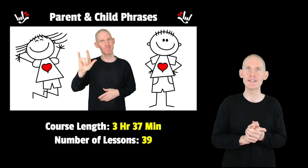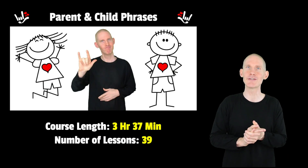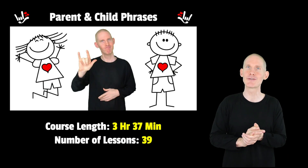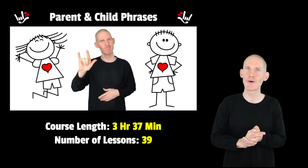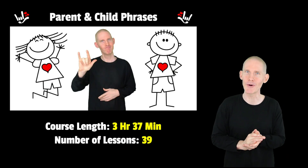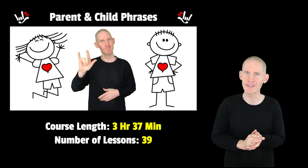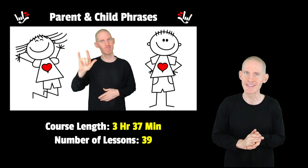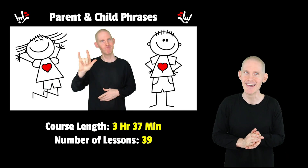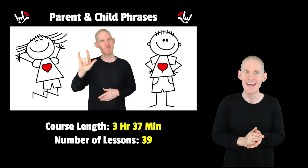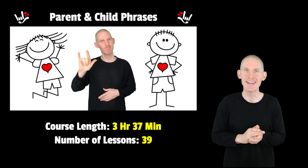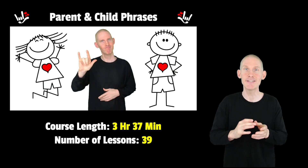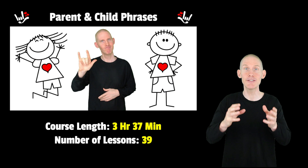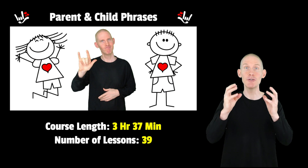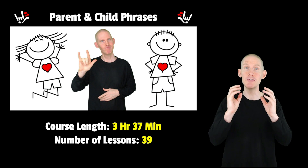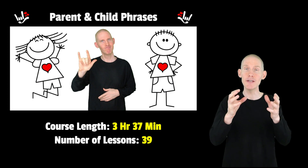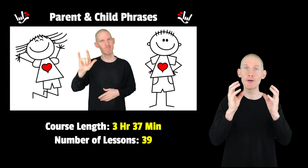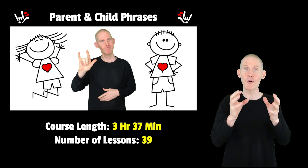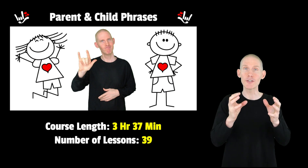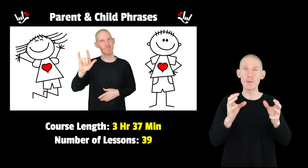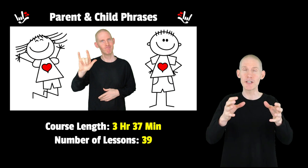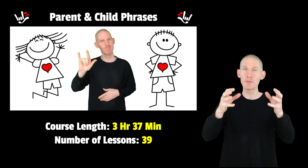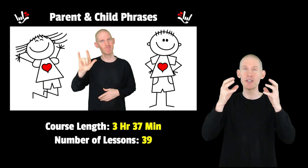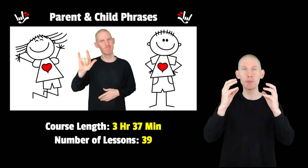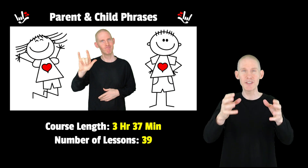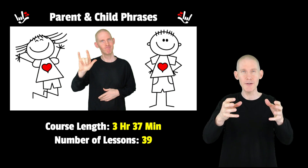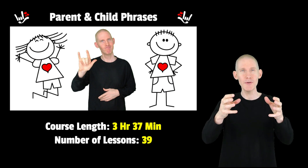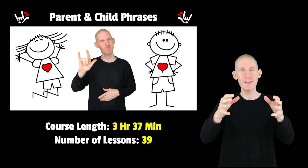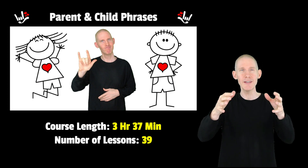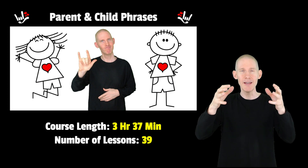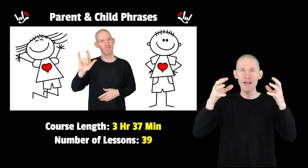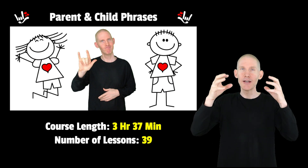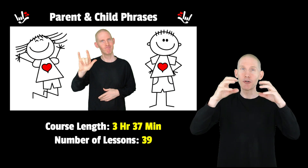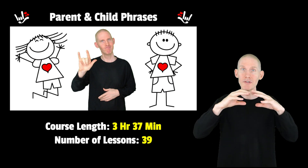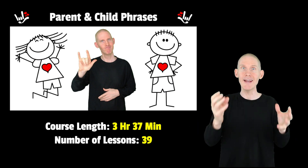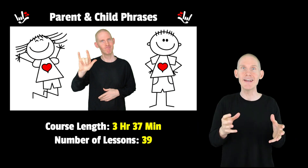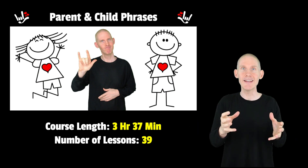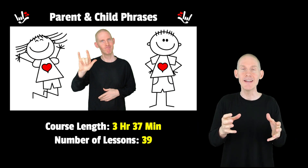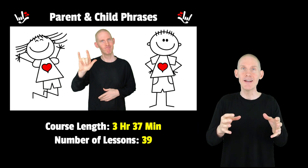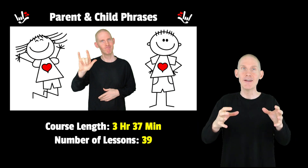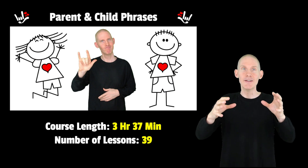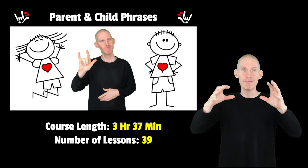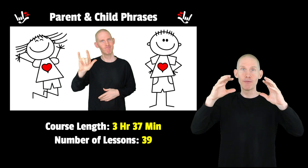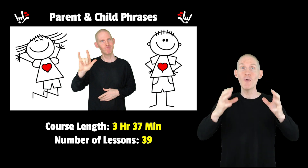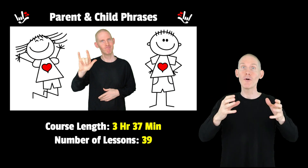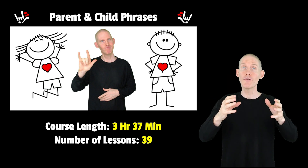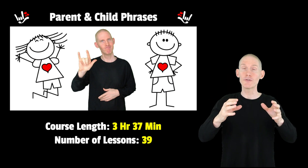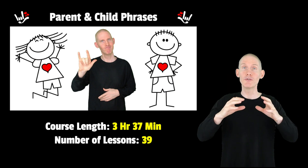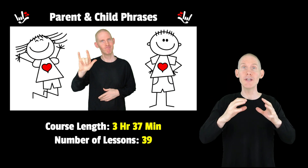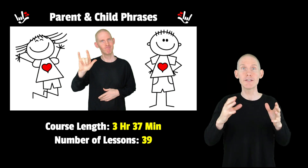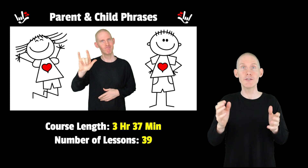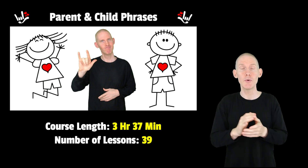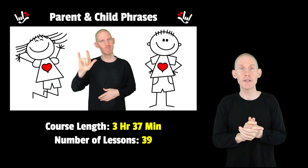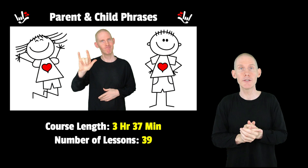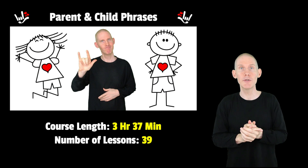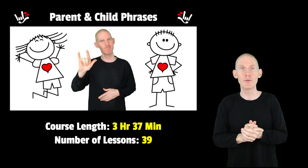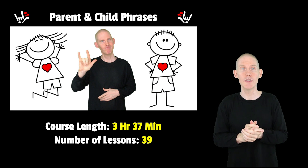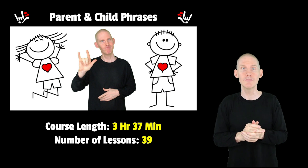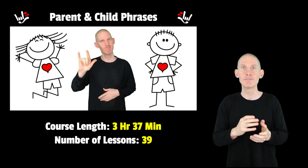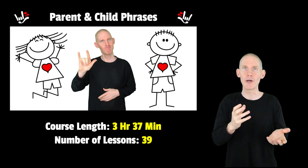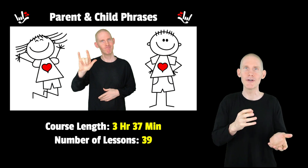Phrases course. This is a unique course because we specifically created it for those unique situations between parents